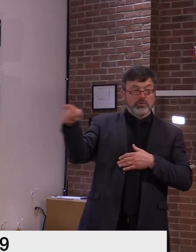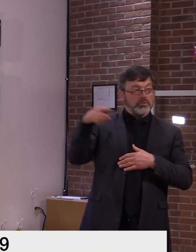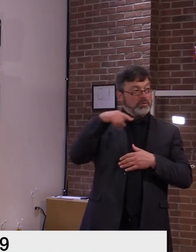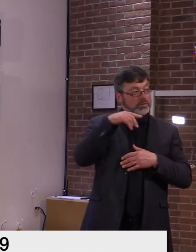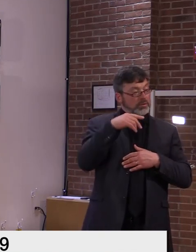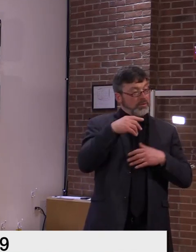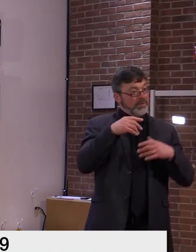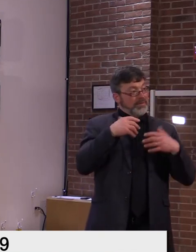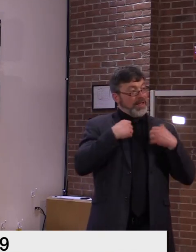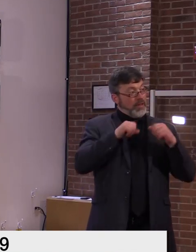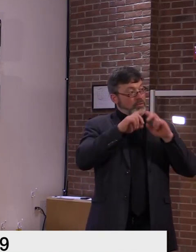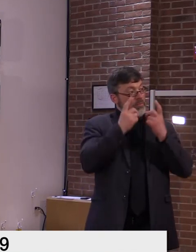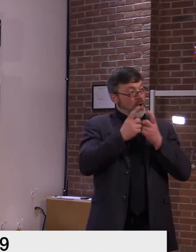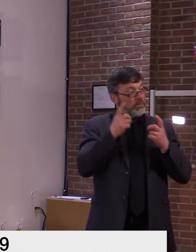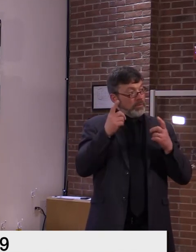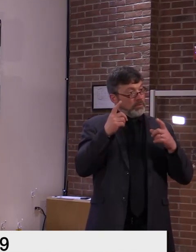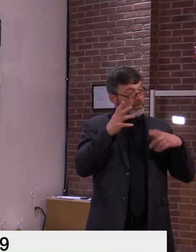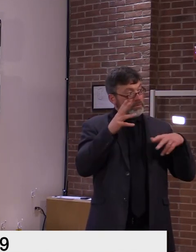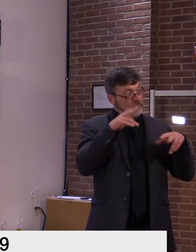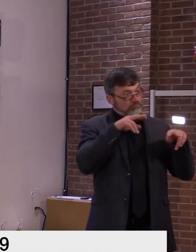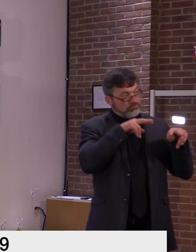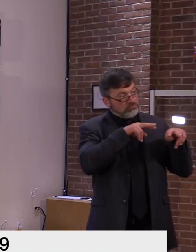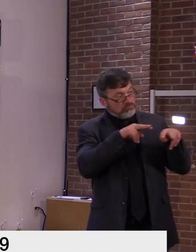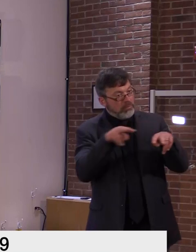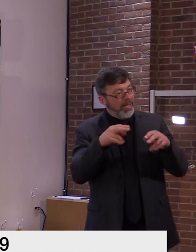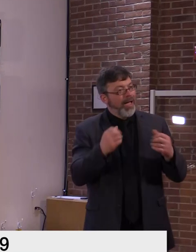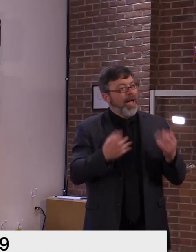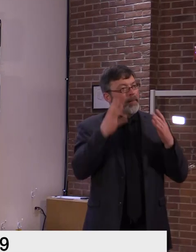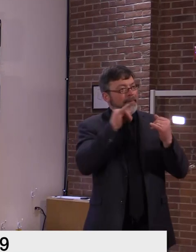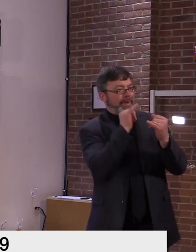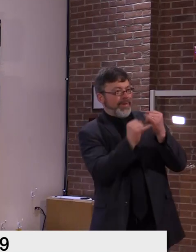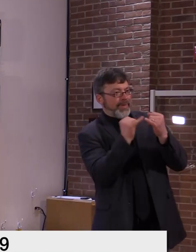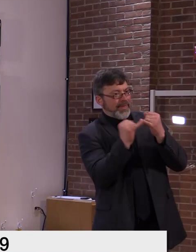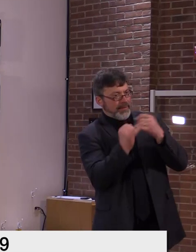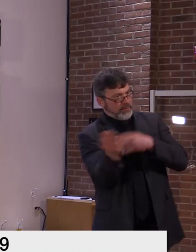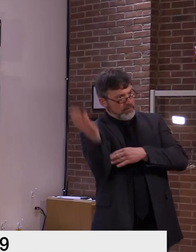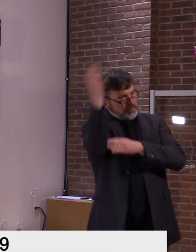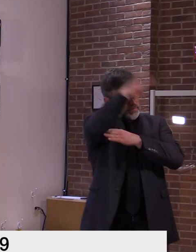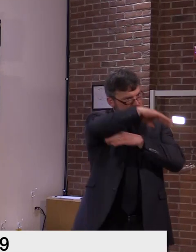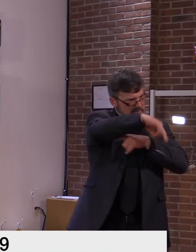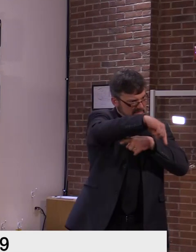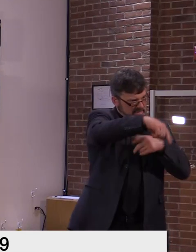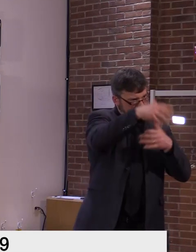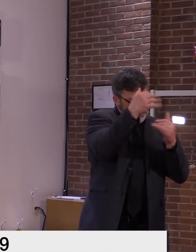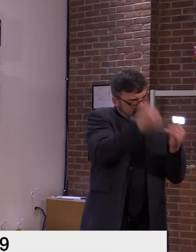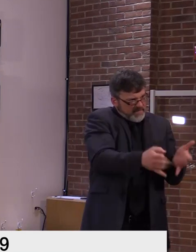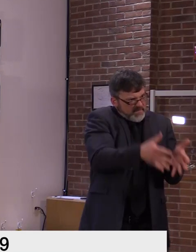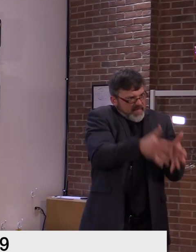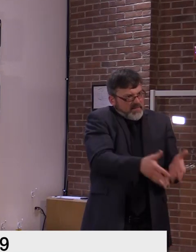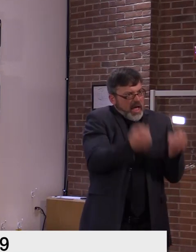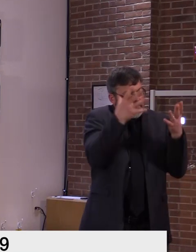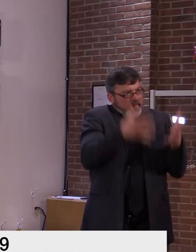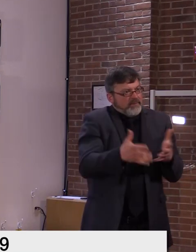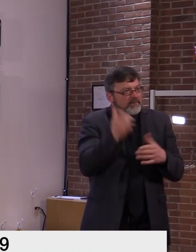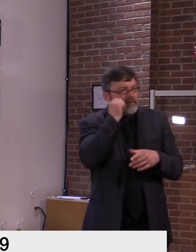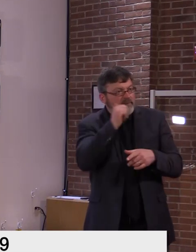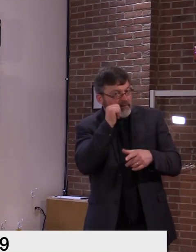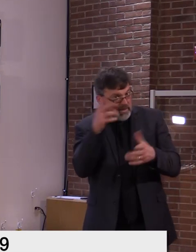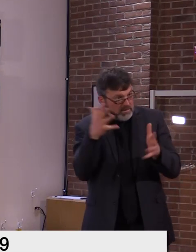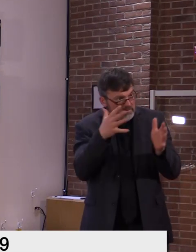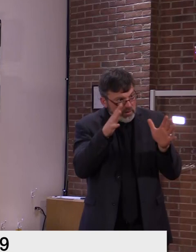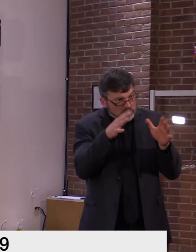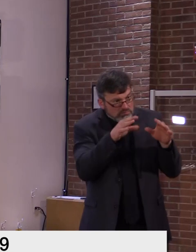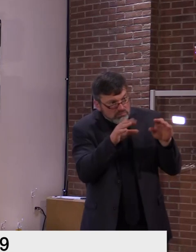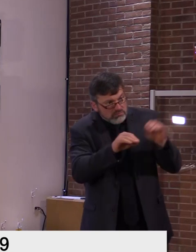We're keeping track, and Dr. Levine knows the numbers on this, but we're keeping track on what you would call wasted